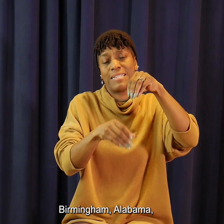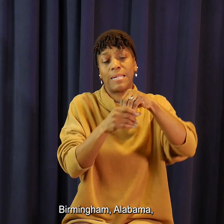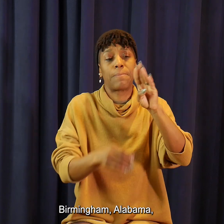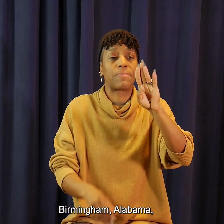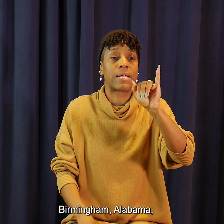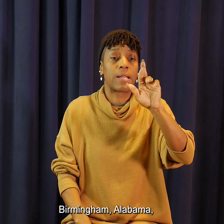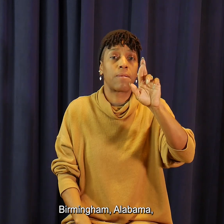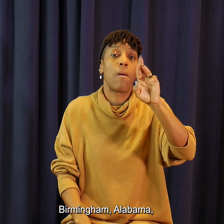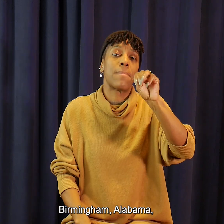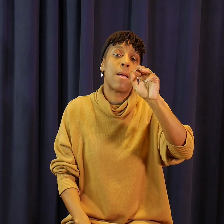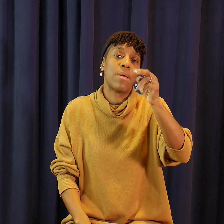Alabama,